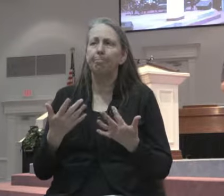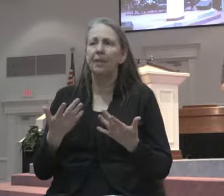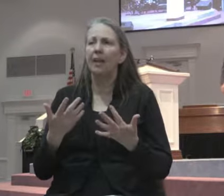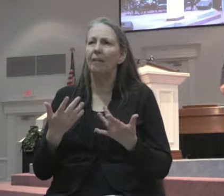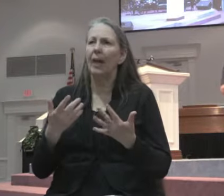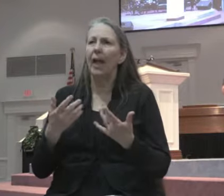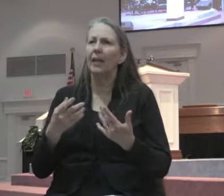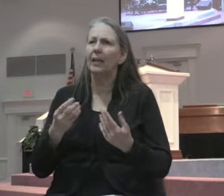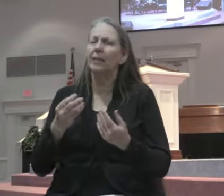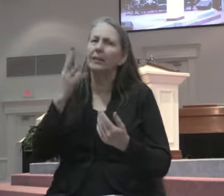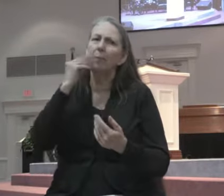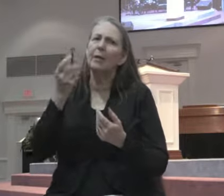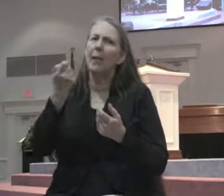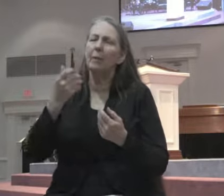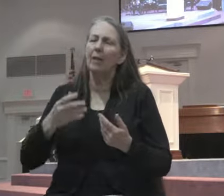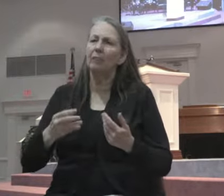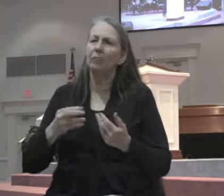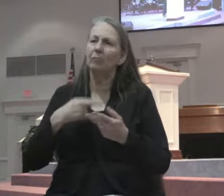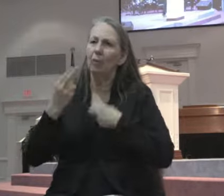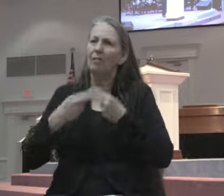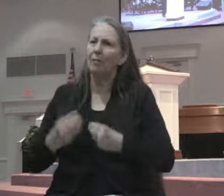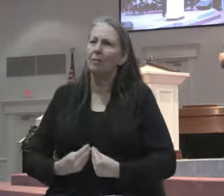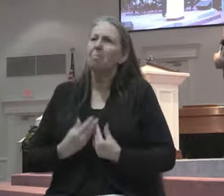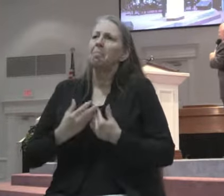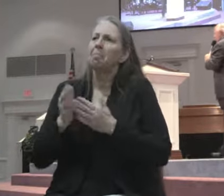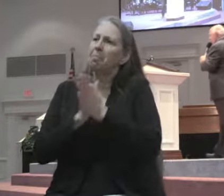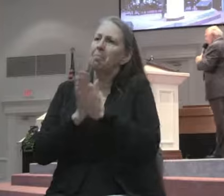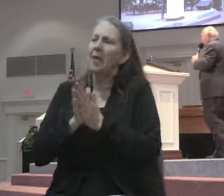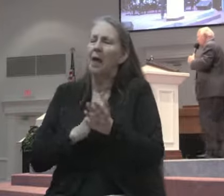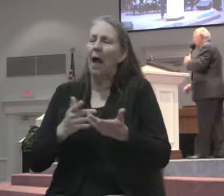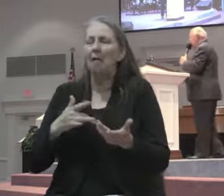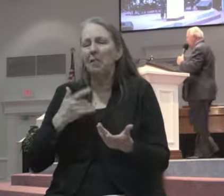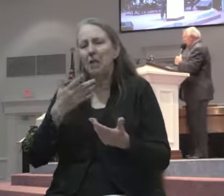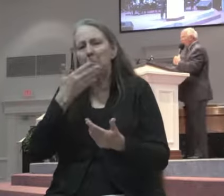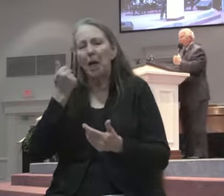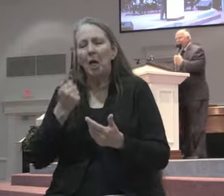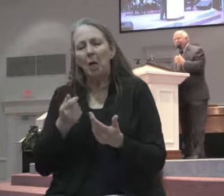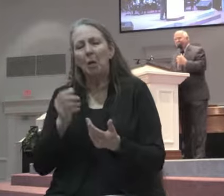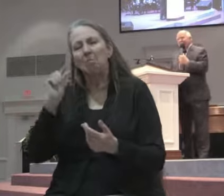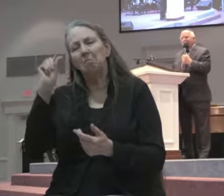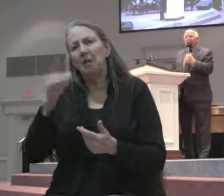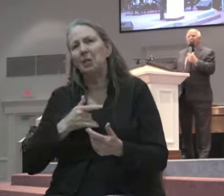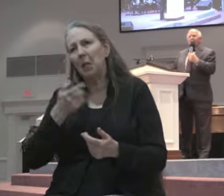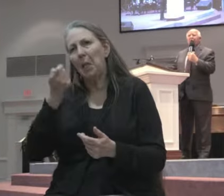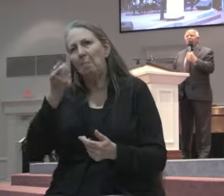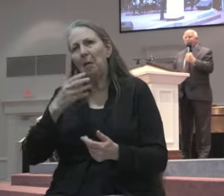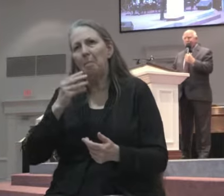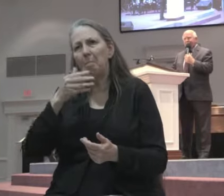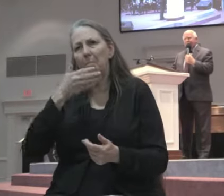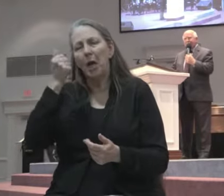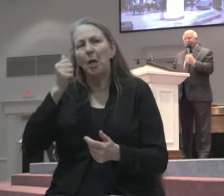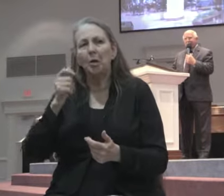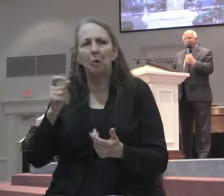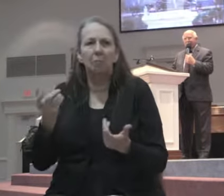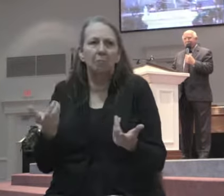enough. And some of you felt like just getting a little flesh back on those bones and that was